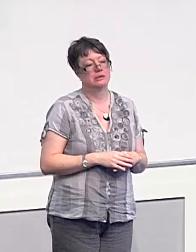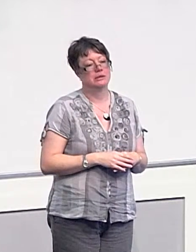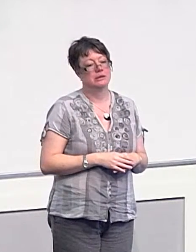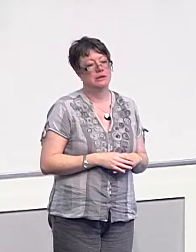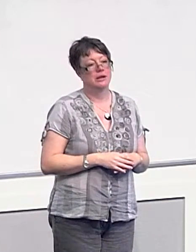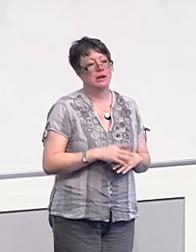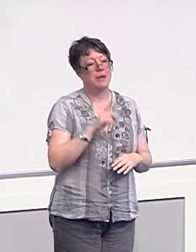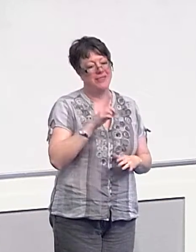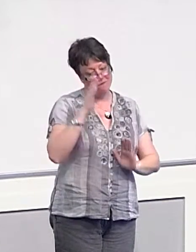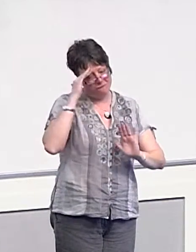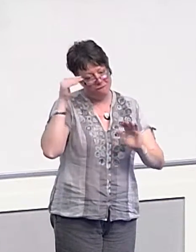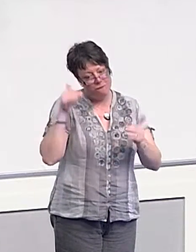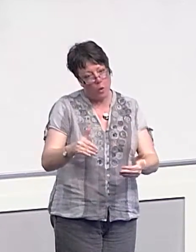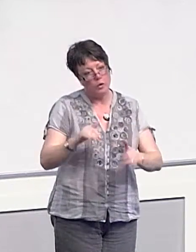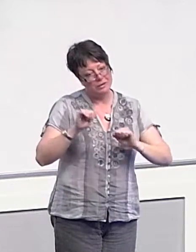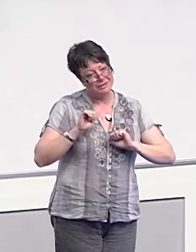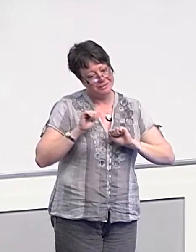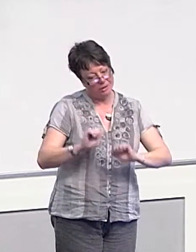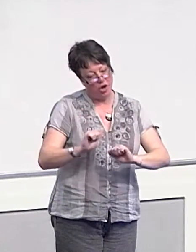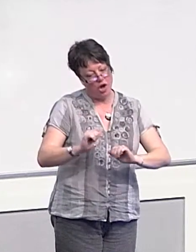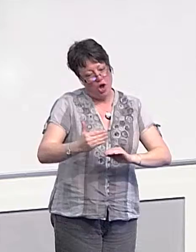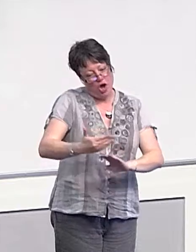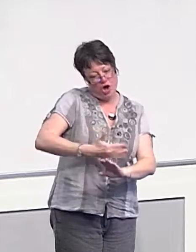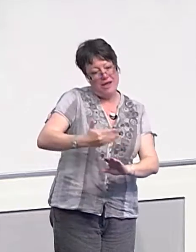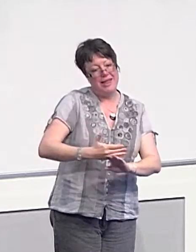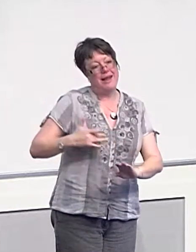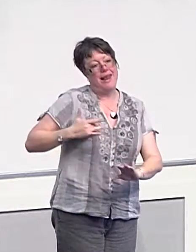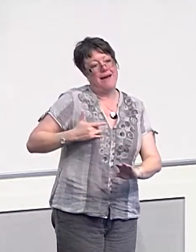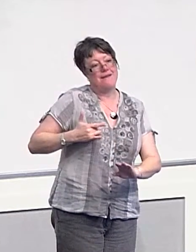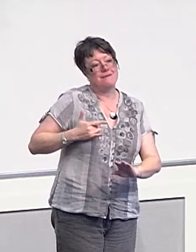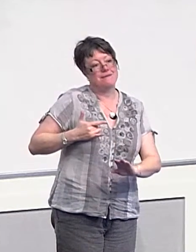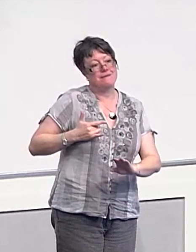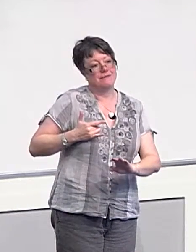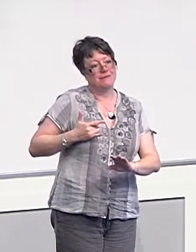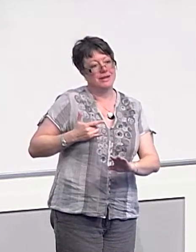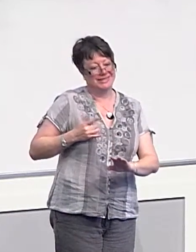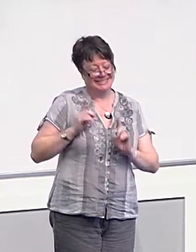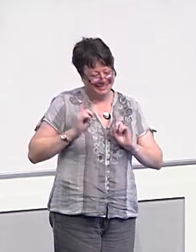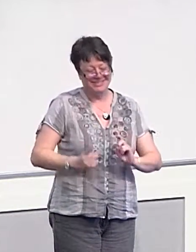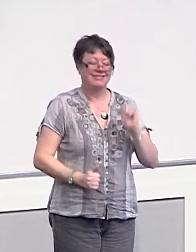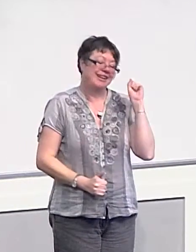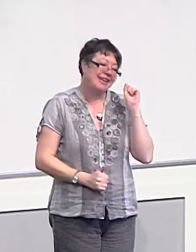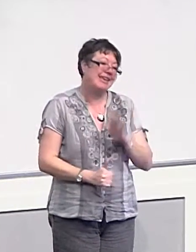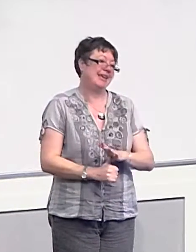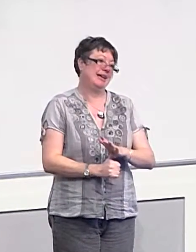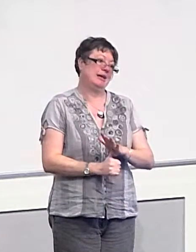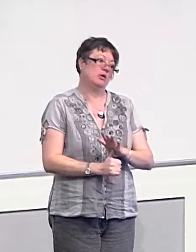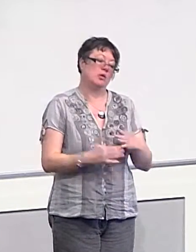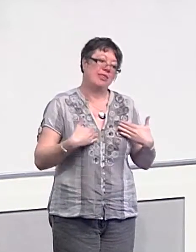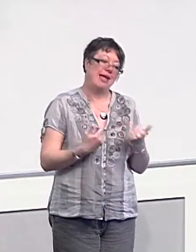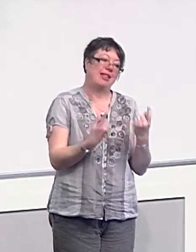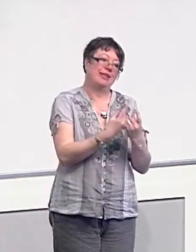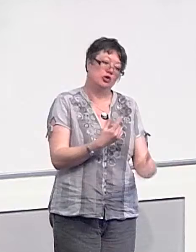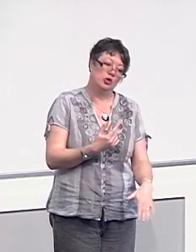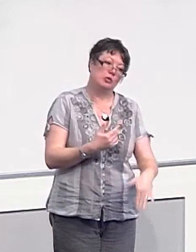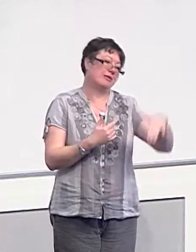on early life course is absolutely the what underpins all of the health issues that you've already